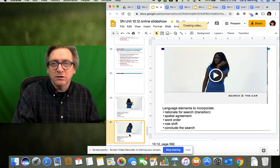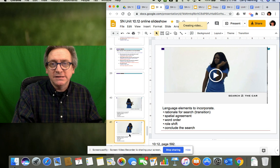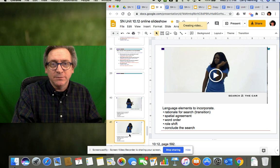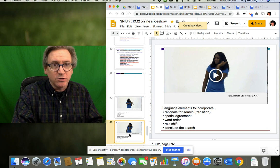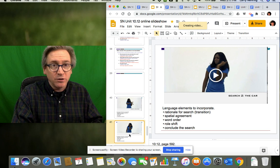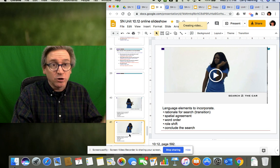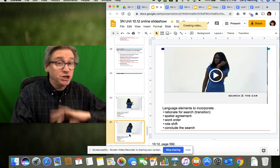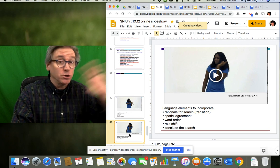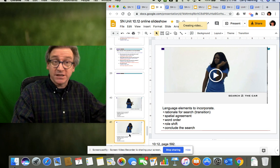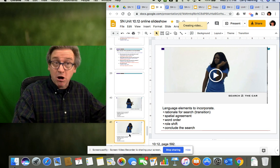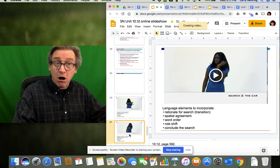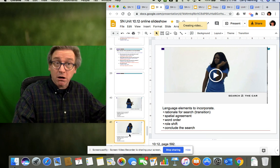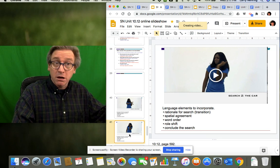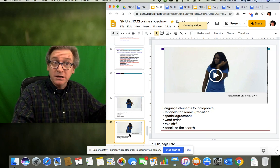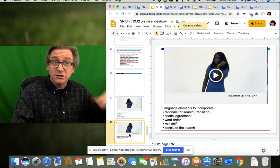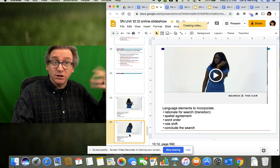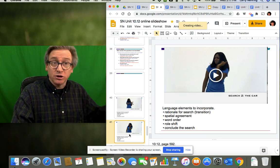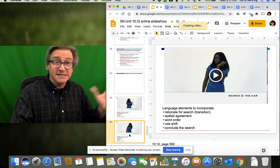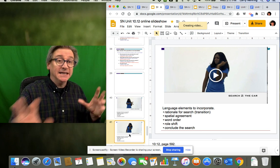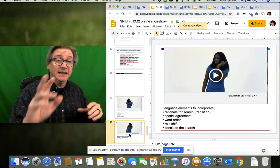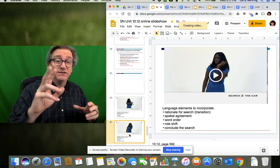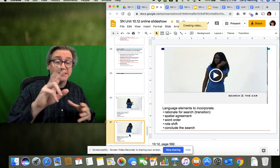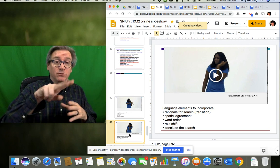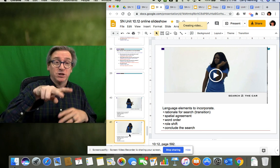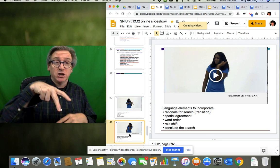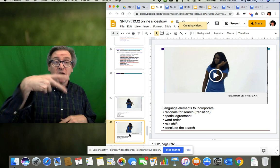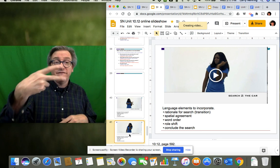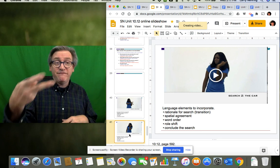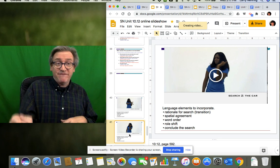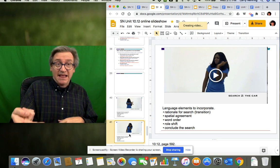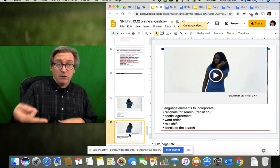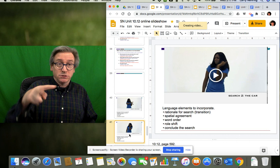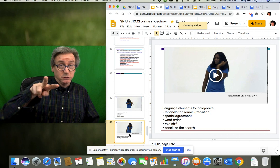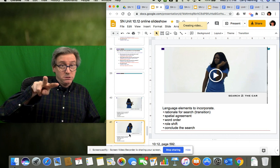Then similar thing where she goes to the car to look to see if the sandwich